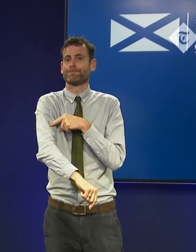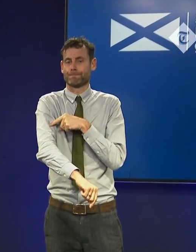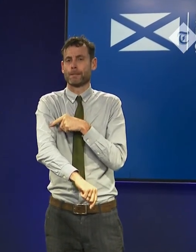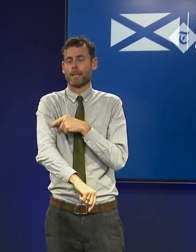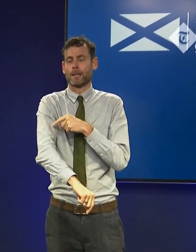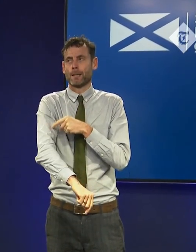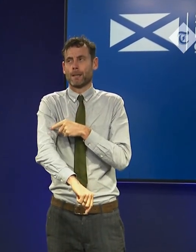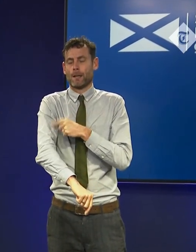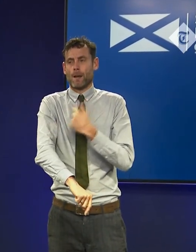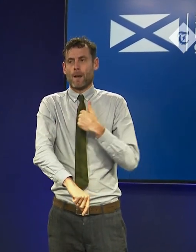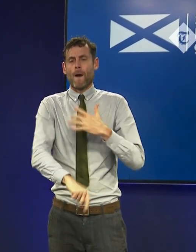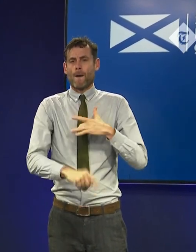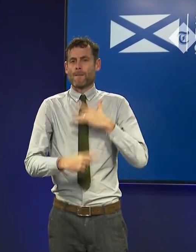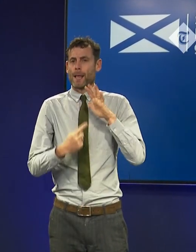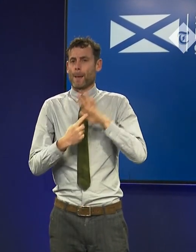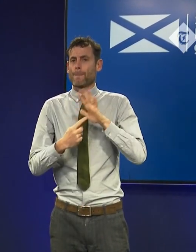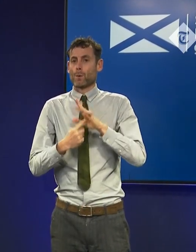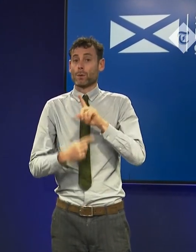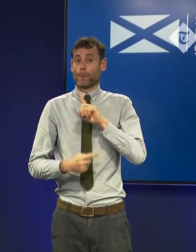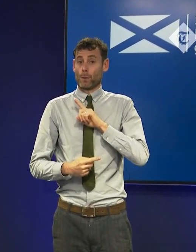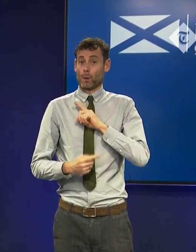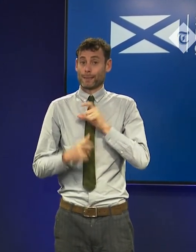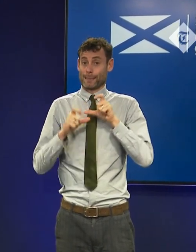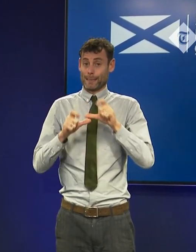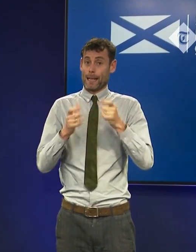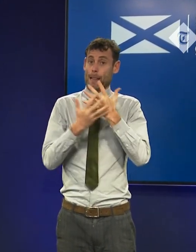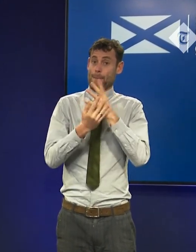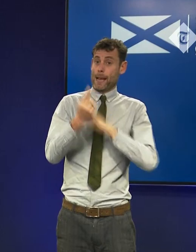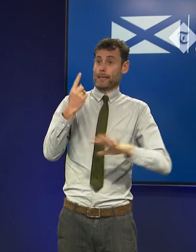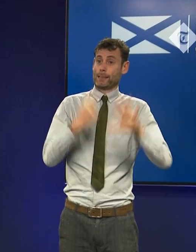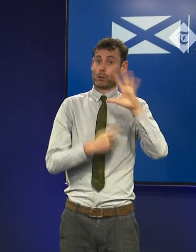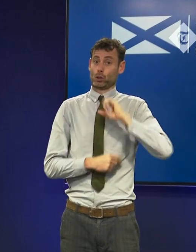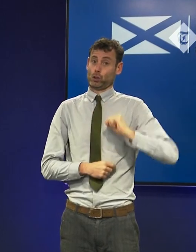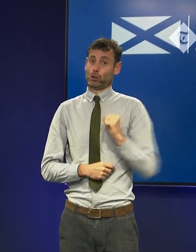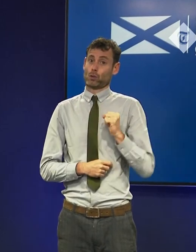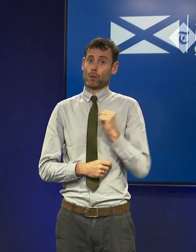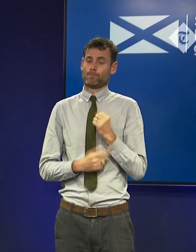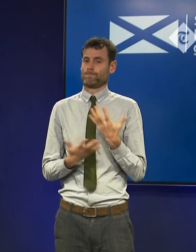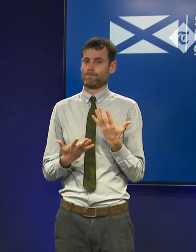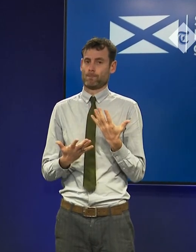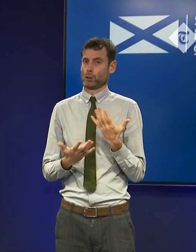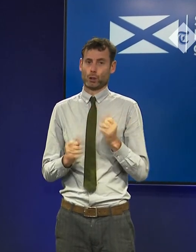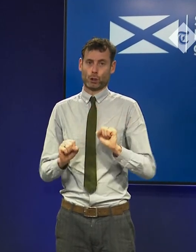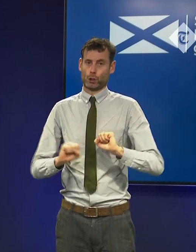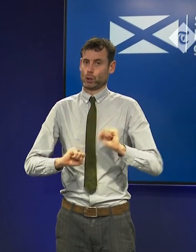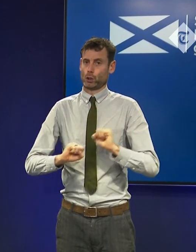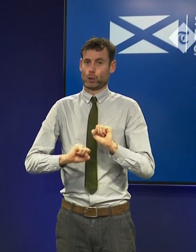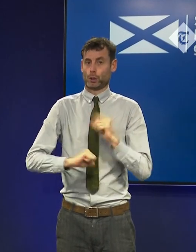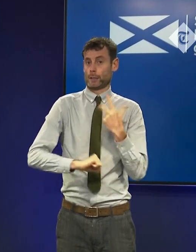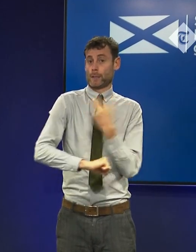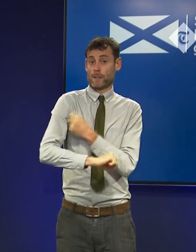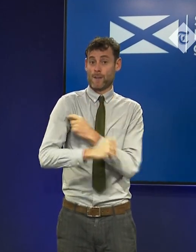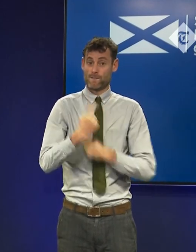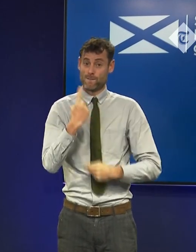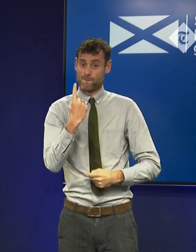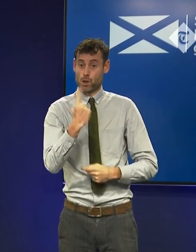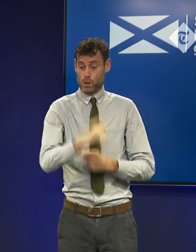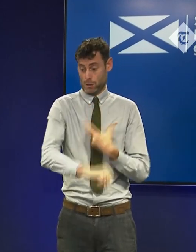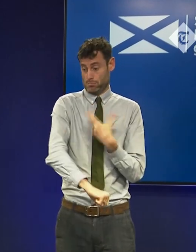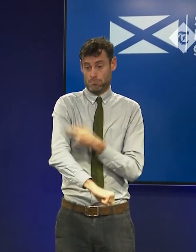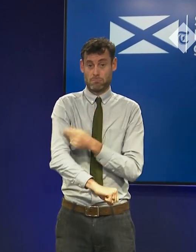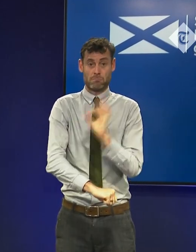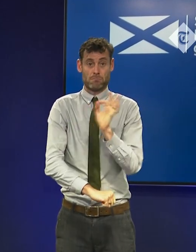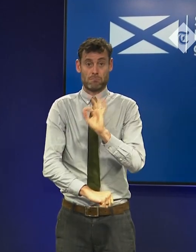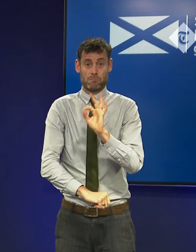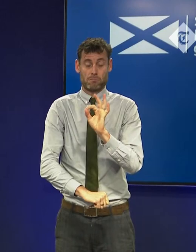really important. And there are still many people across the country just now who haven't even begun their vaccination doses at all,